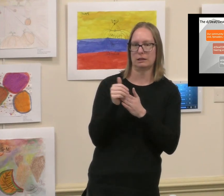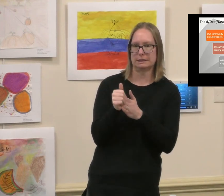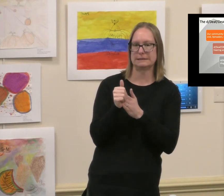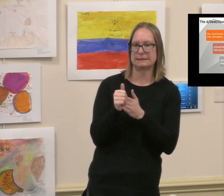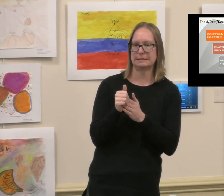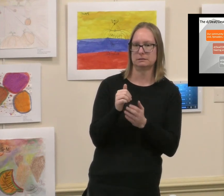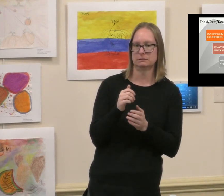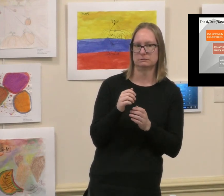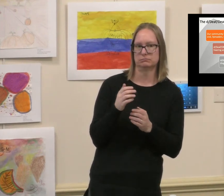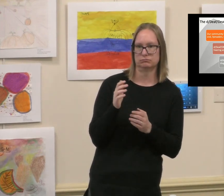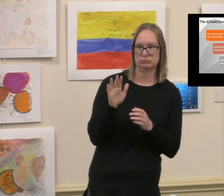again, just follow their lead.